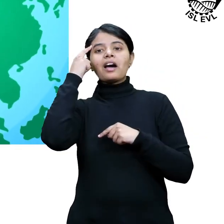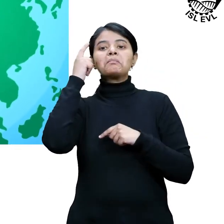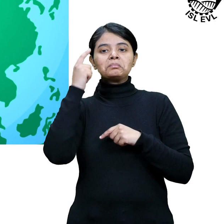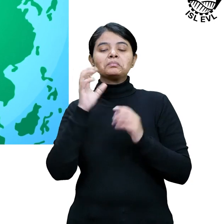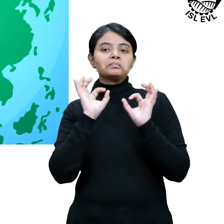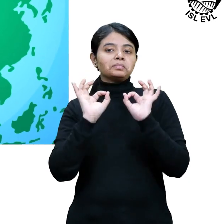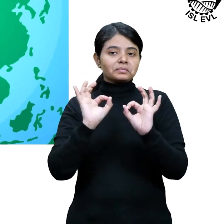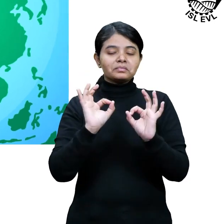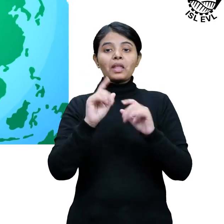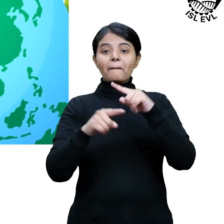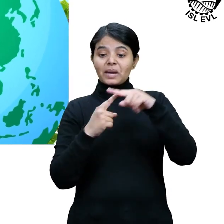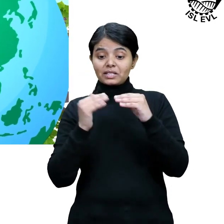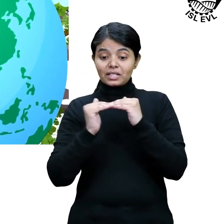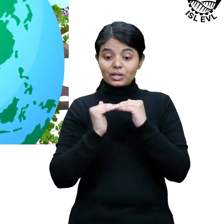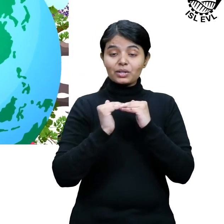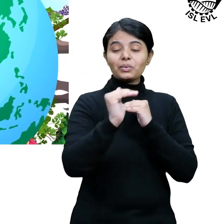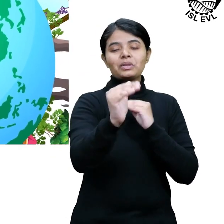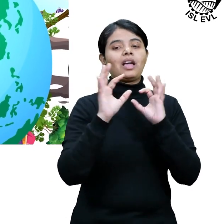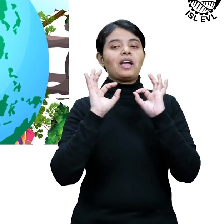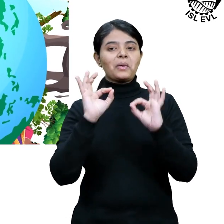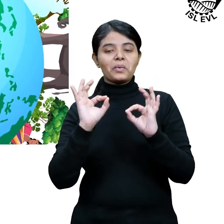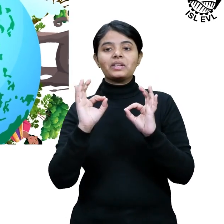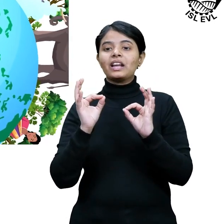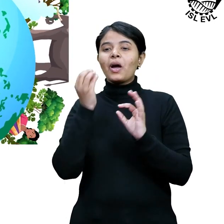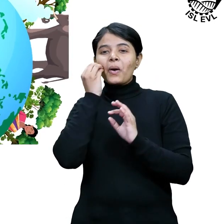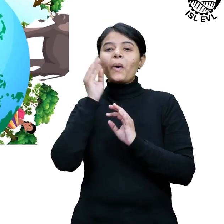Act will ultimately lead to the conservation